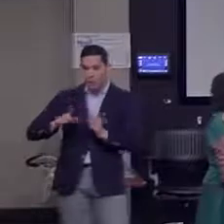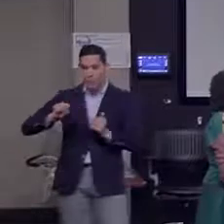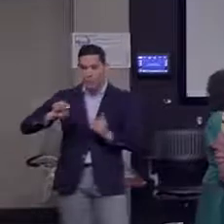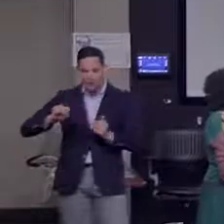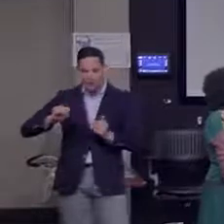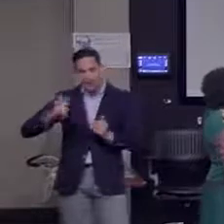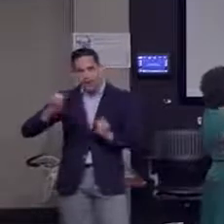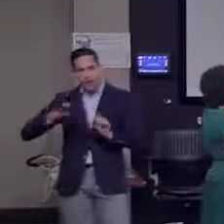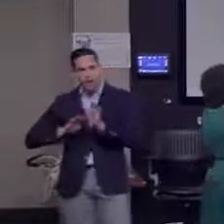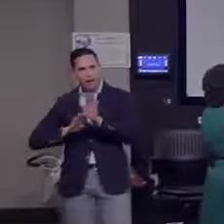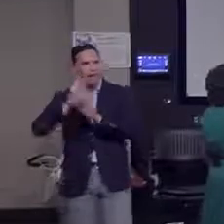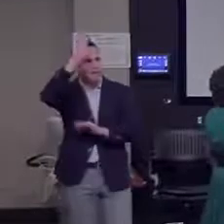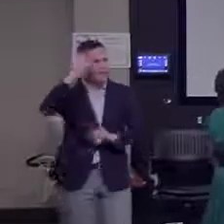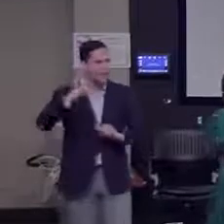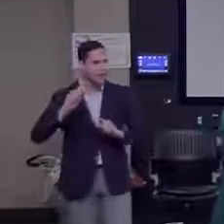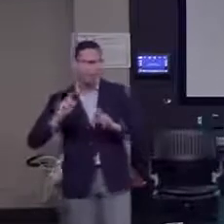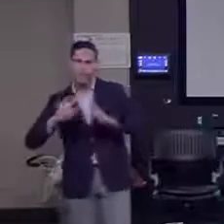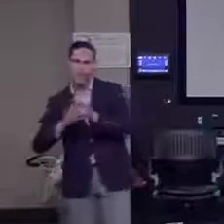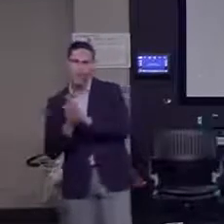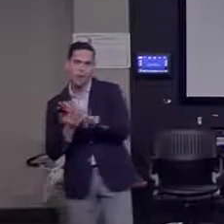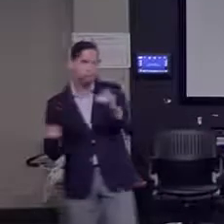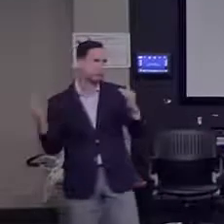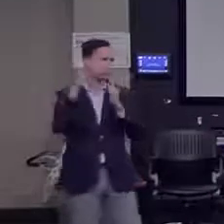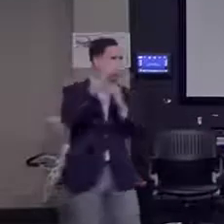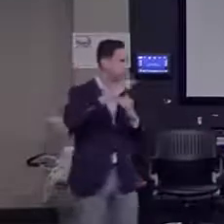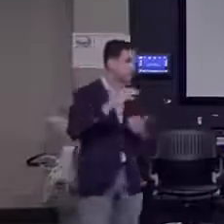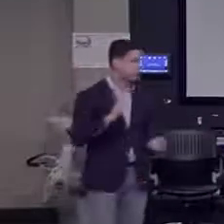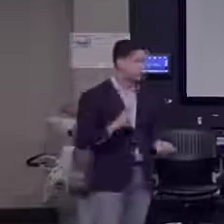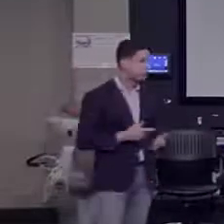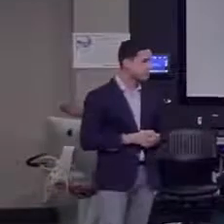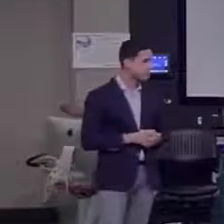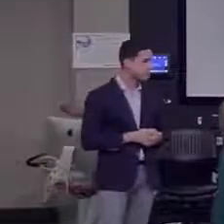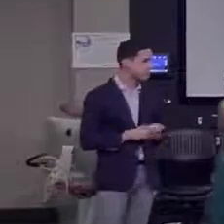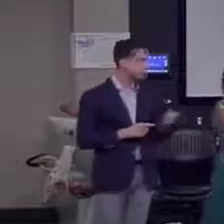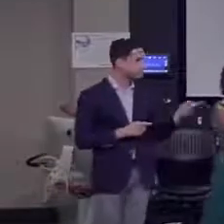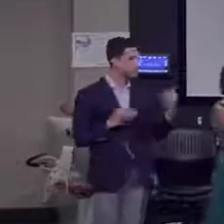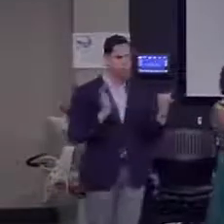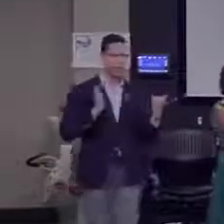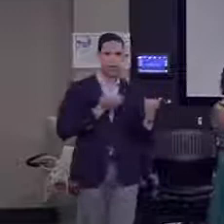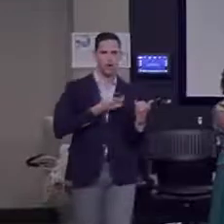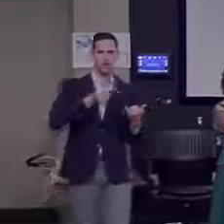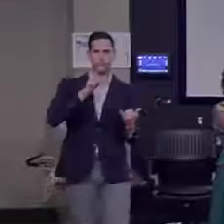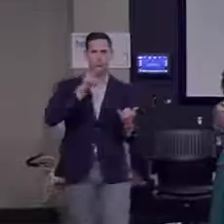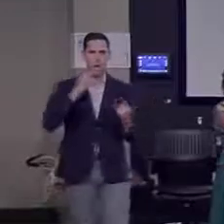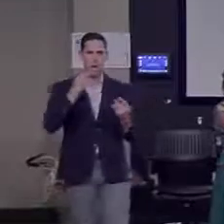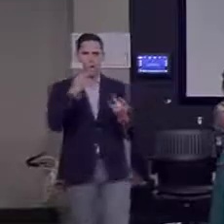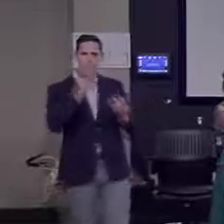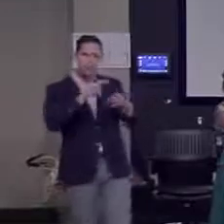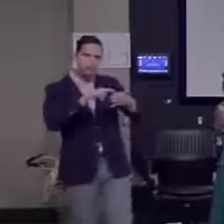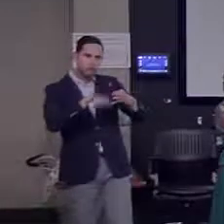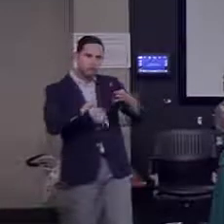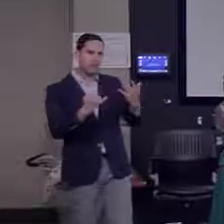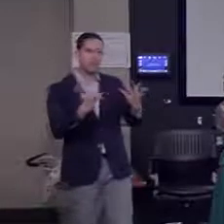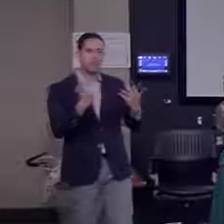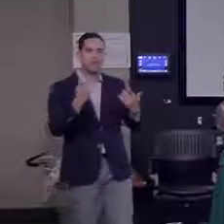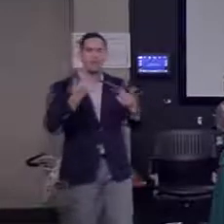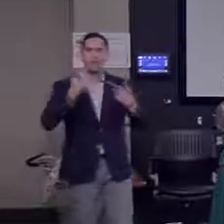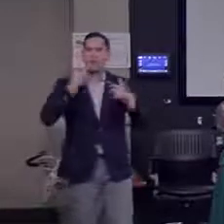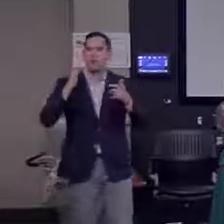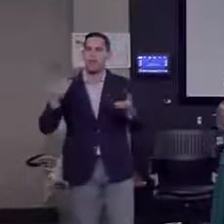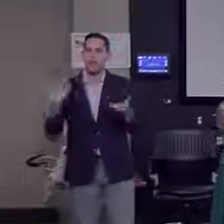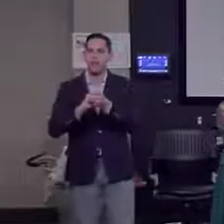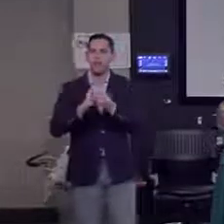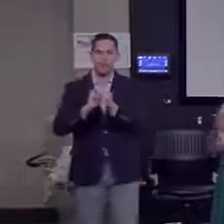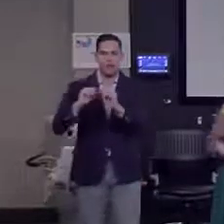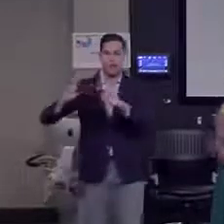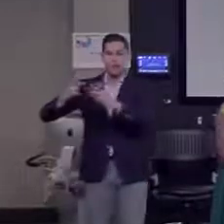And we should add that based on this data, I'm happy to tell you that we are now collaborating with a group in Philadelphia